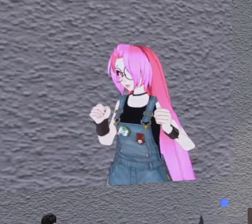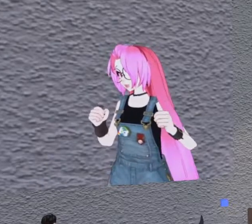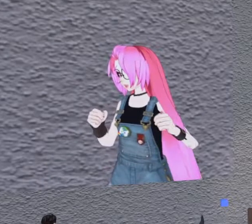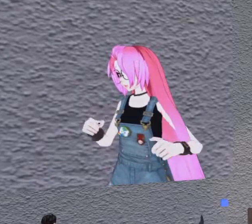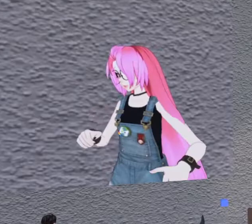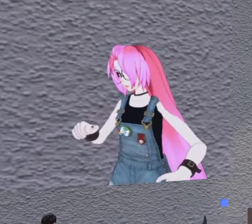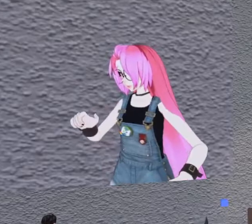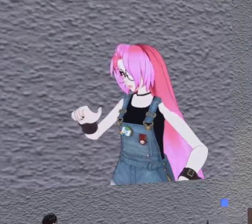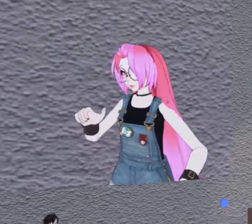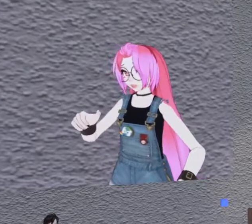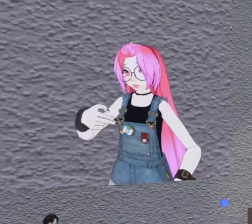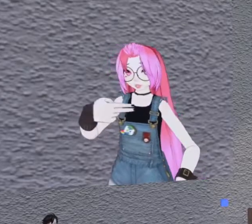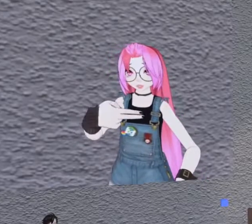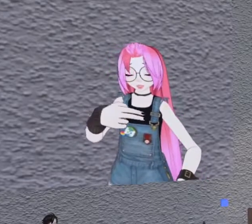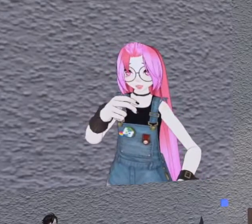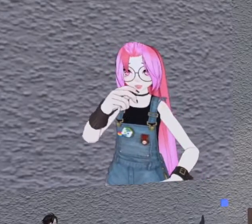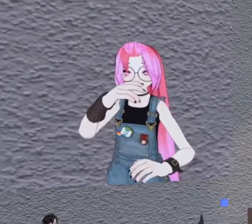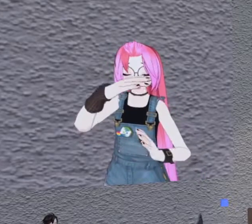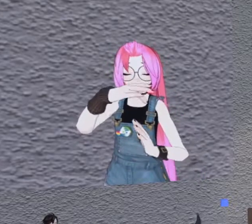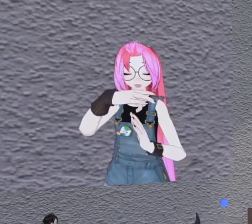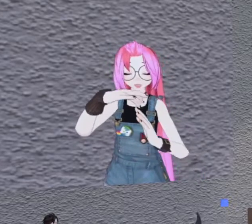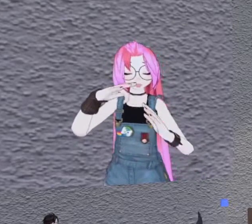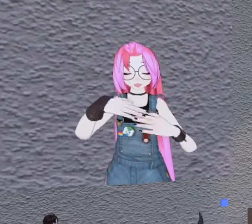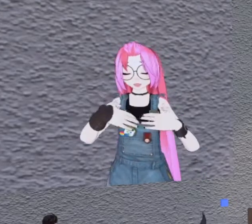Yep. And then what about hot? Ice and hot.